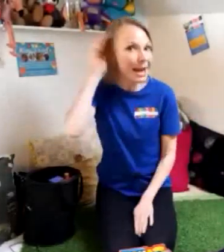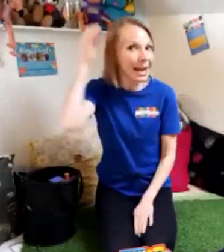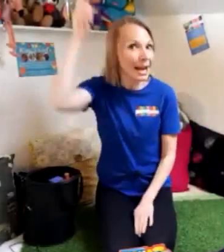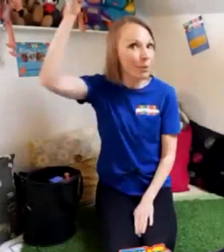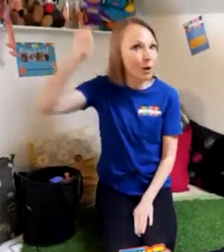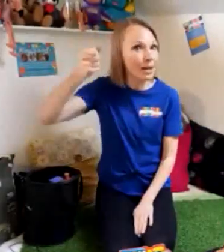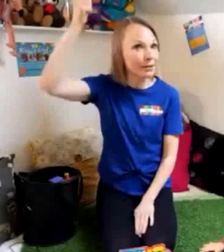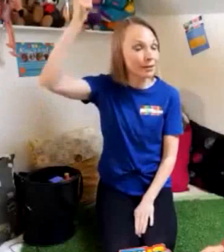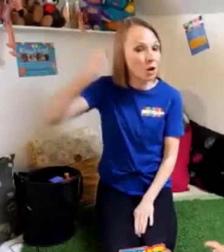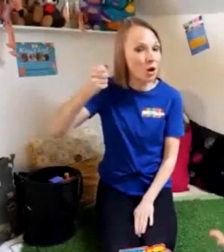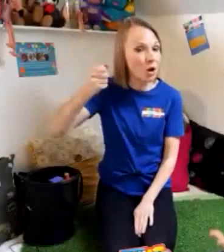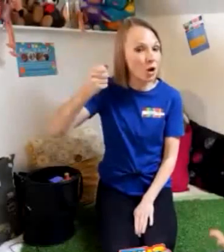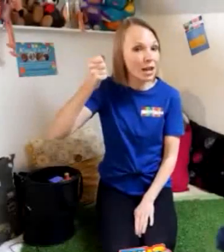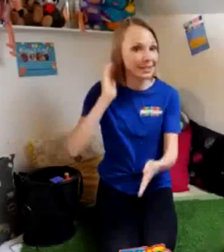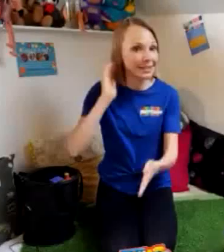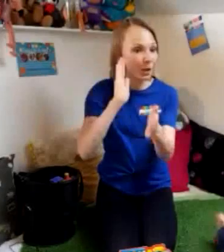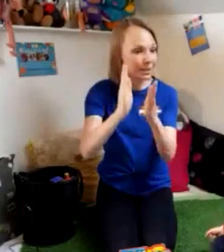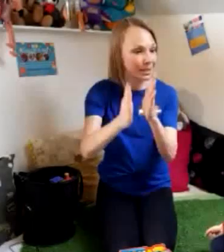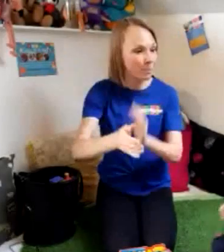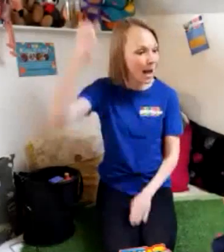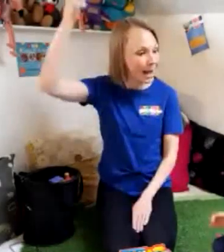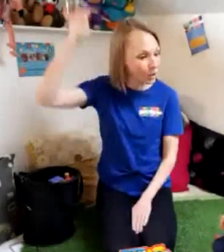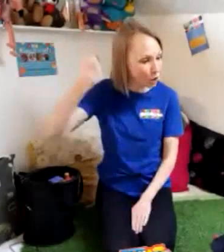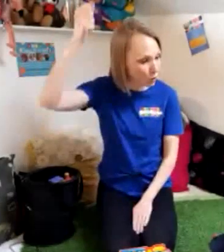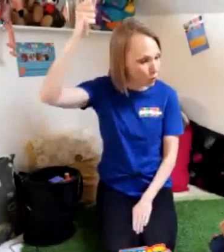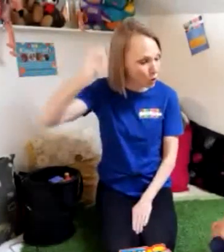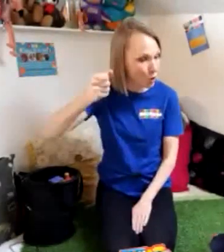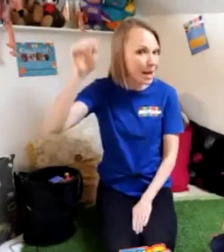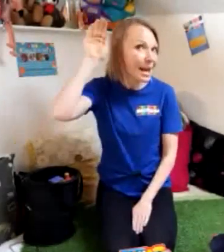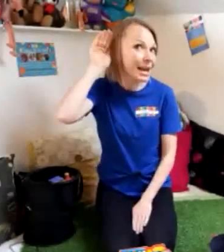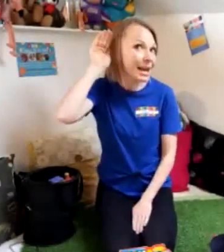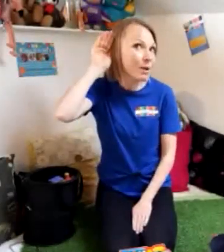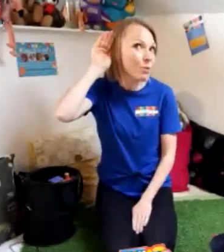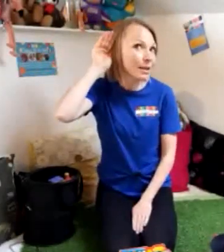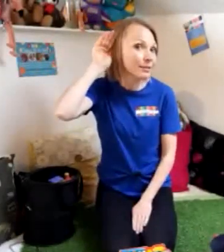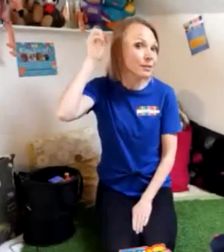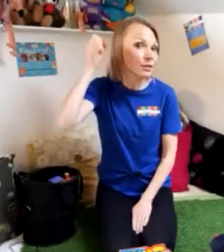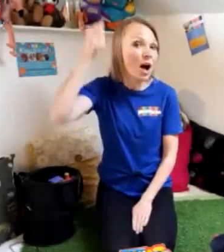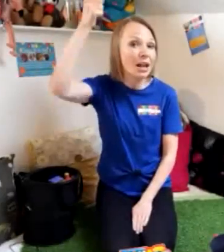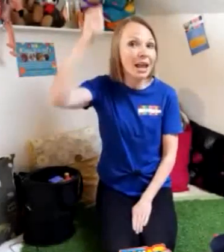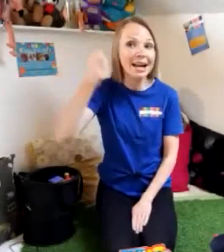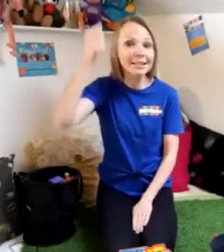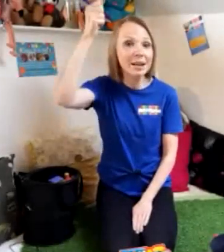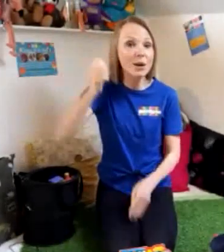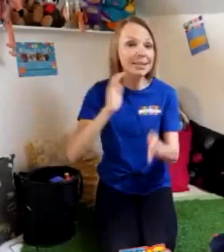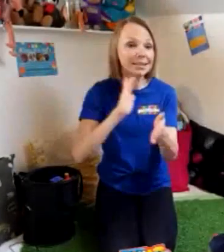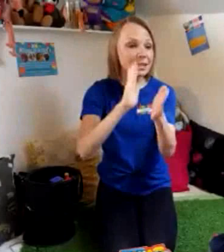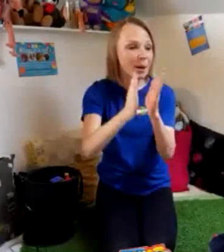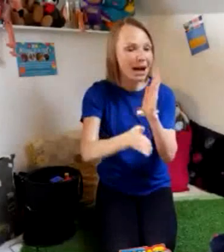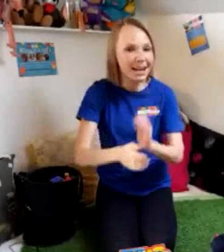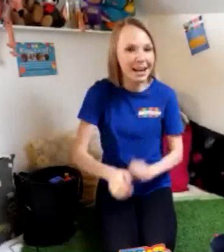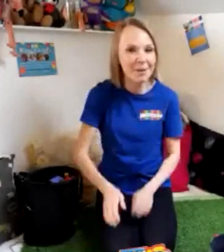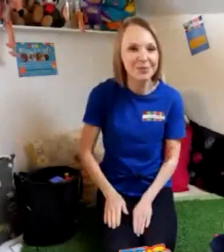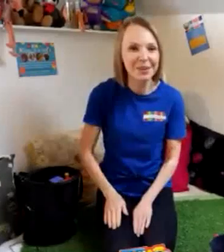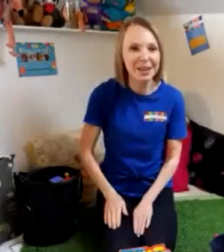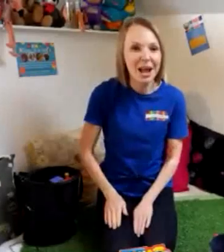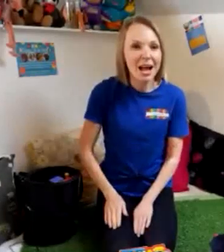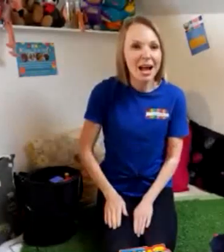him whistle as he whizzes by. Choo-choo! Hear him whistle as he whizzes by.